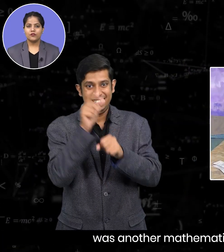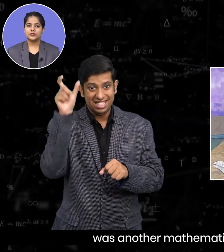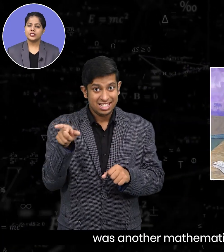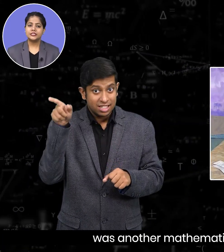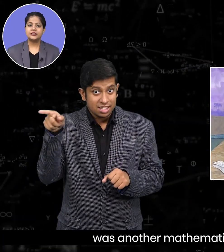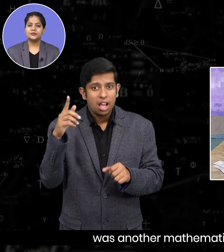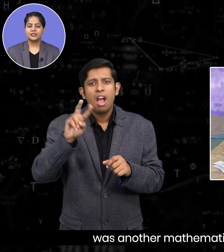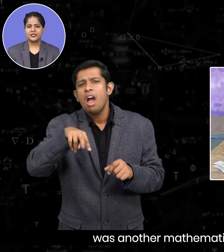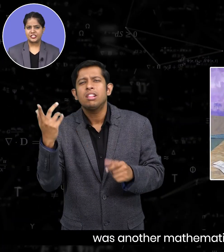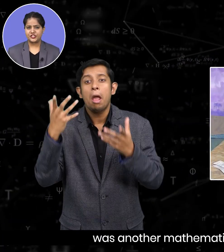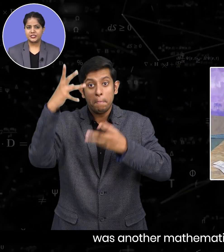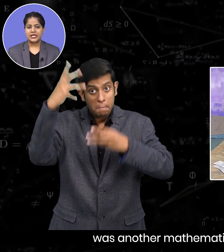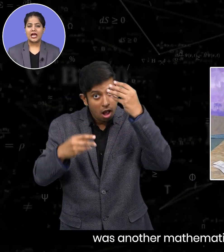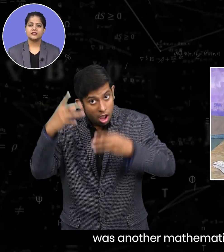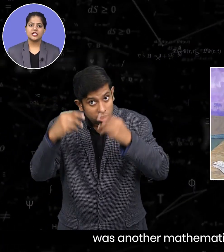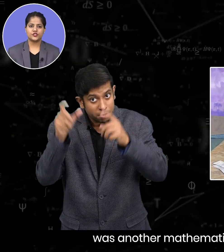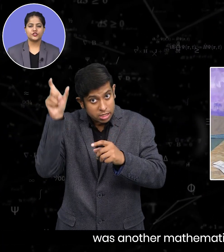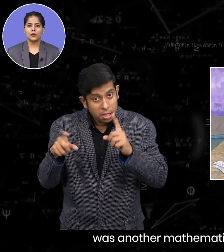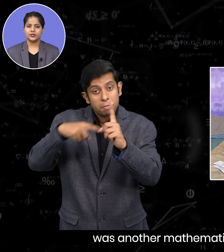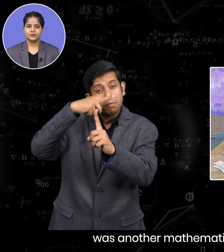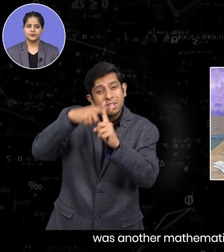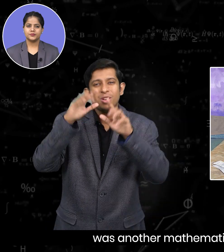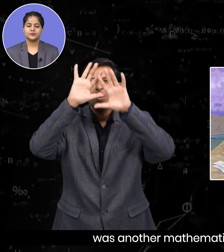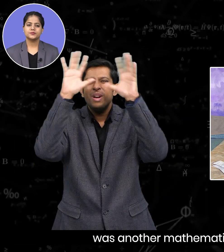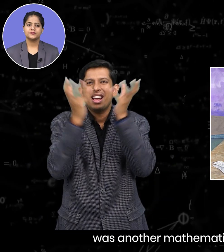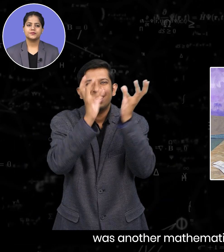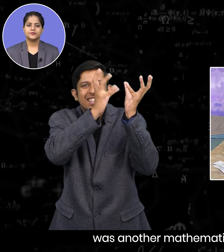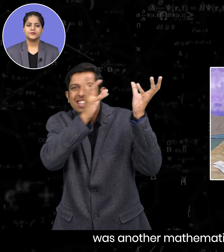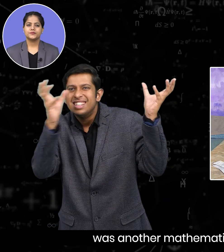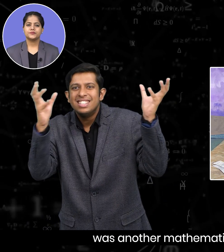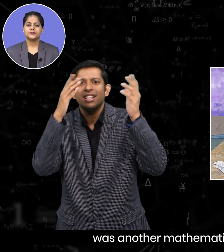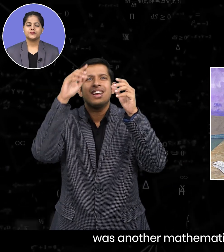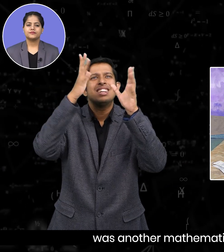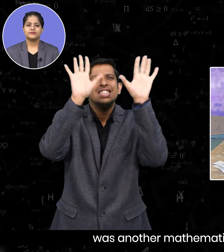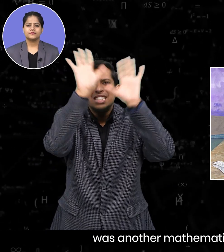Brahmagupta was another mathematician and astronomer.